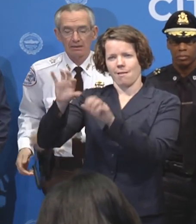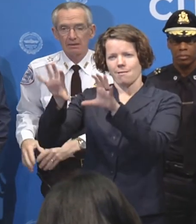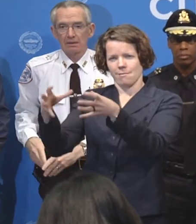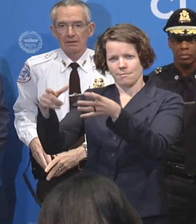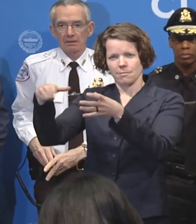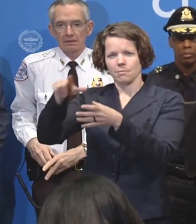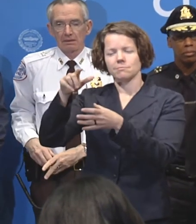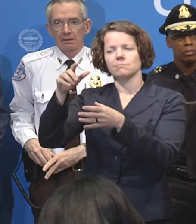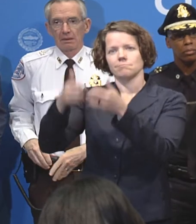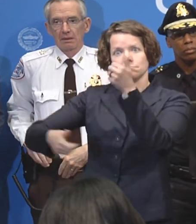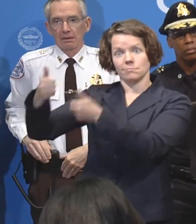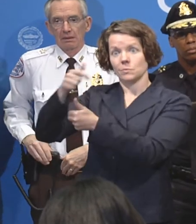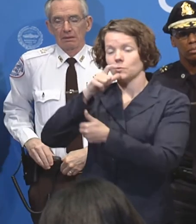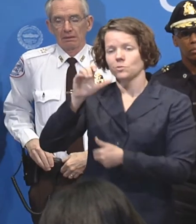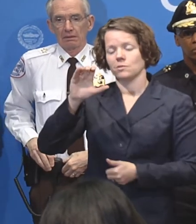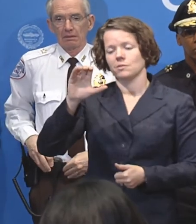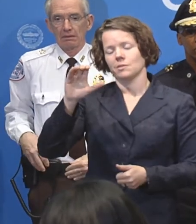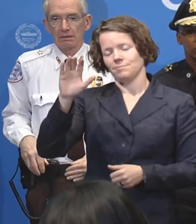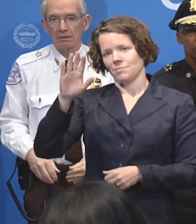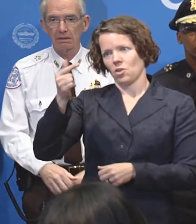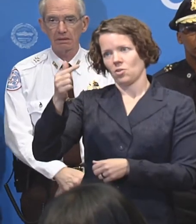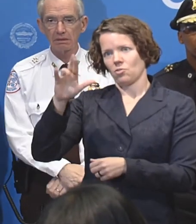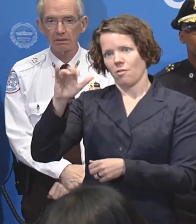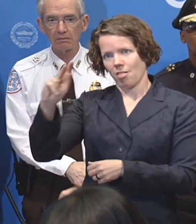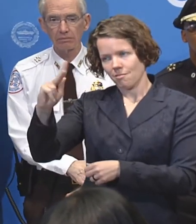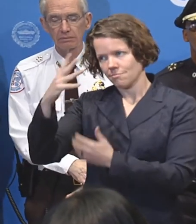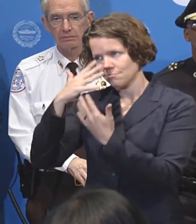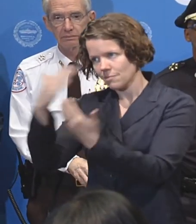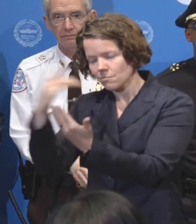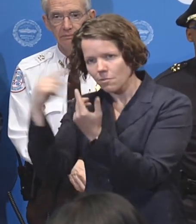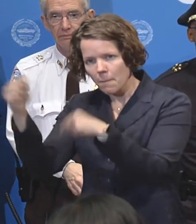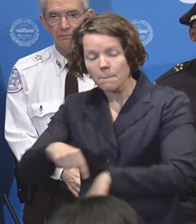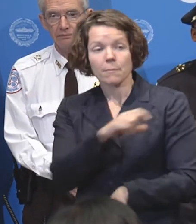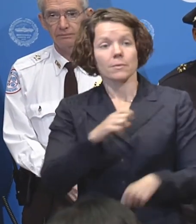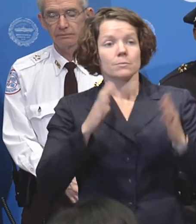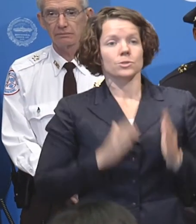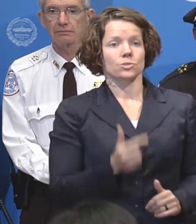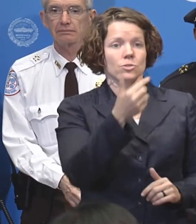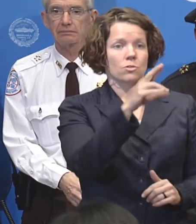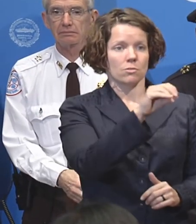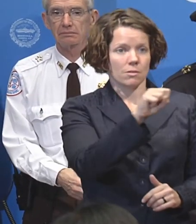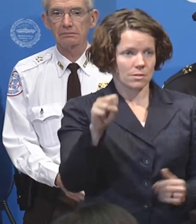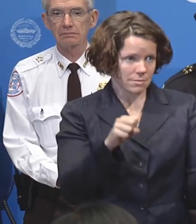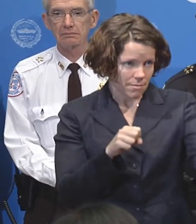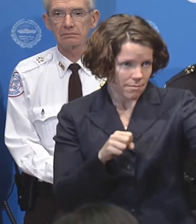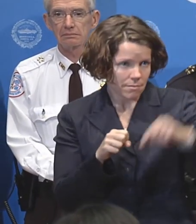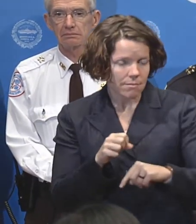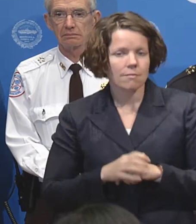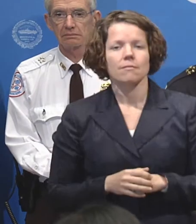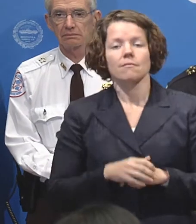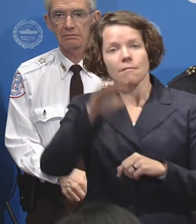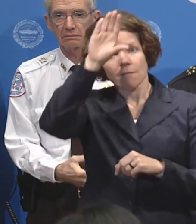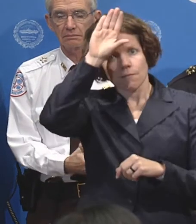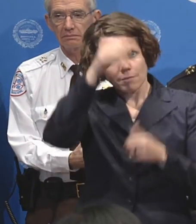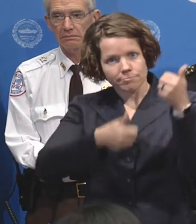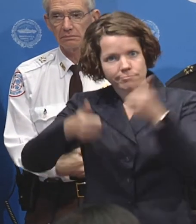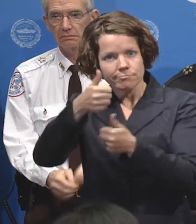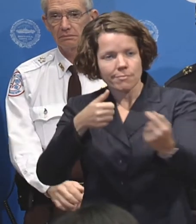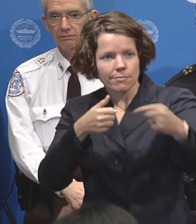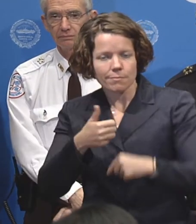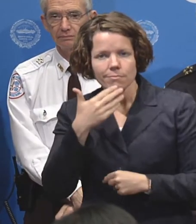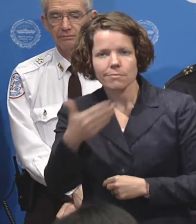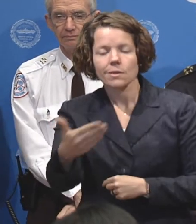Gross from the Boston Police Department, Commissioner Finn from the Fire. We have Chief Hooley from Boston